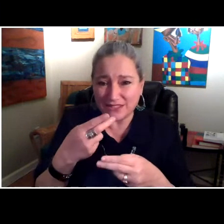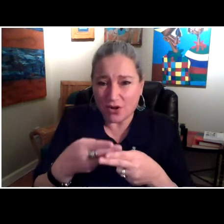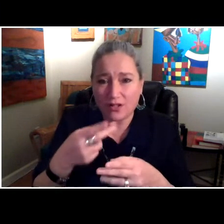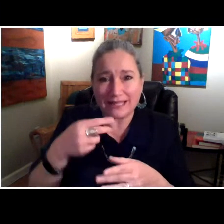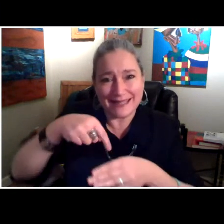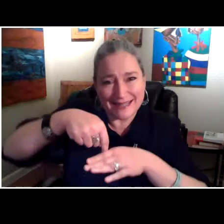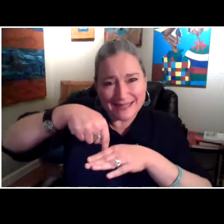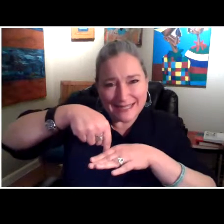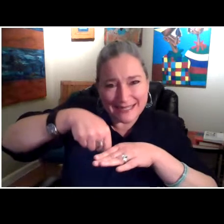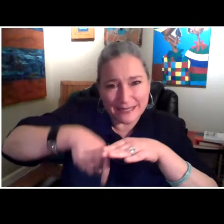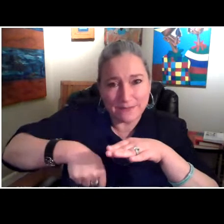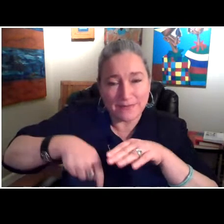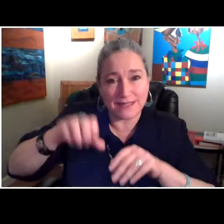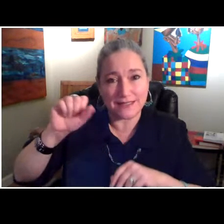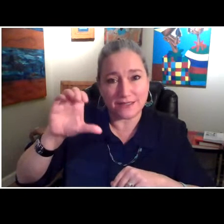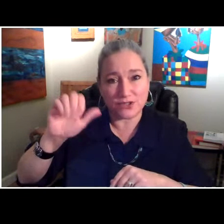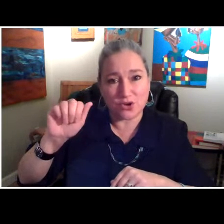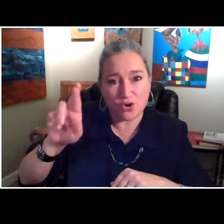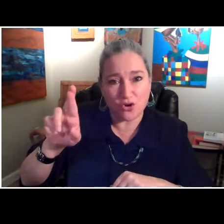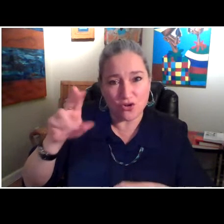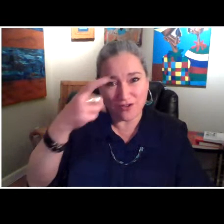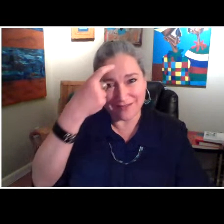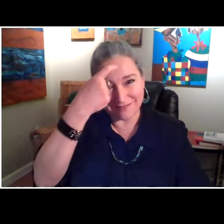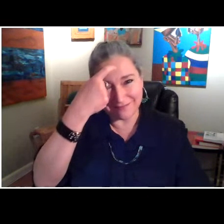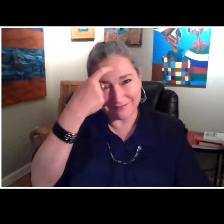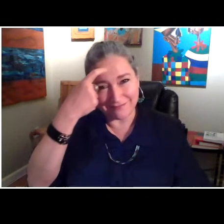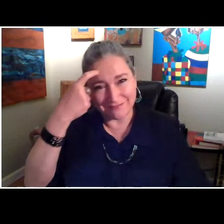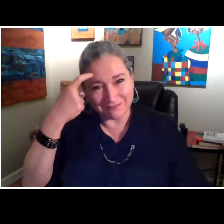by Nancy Rourke.